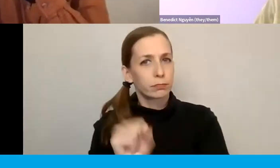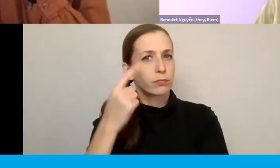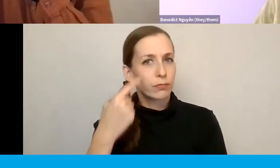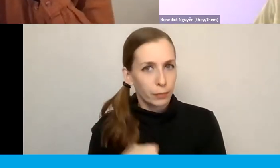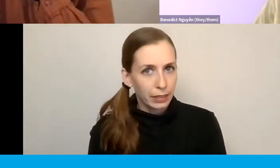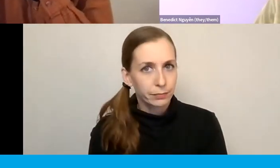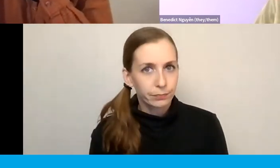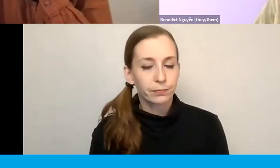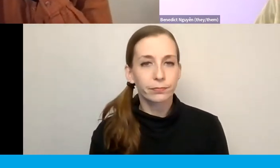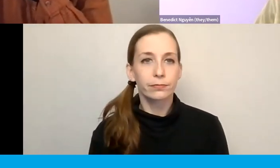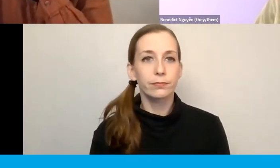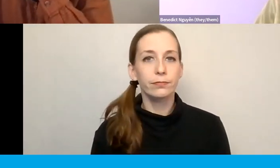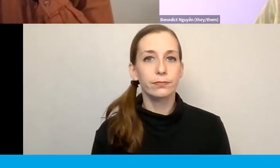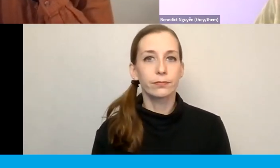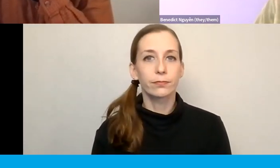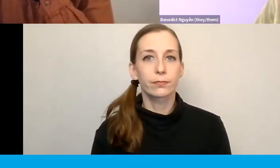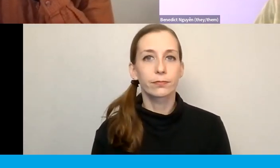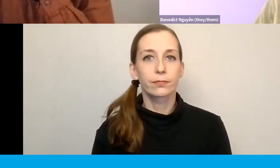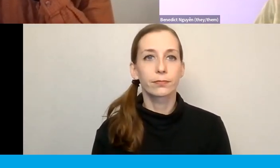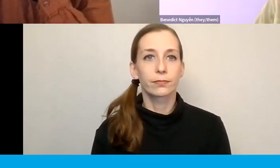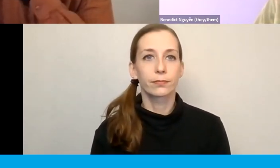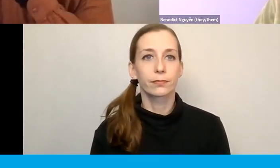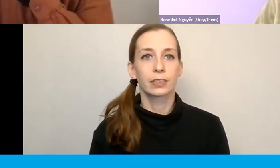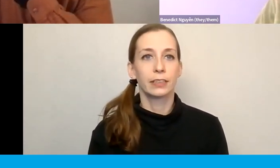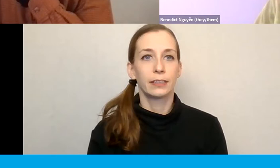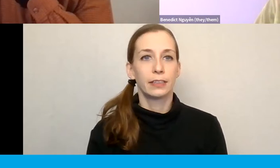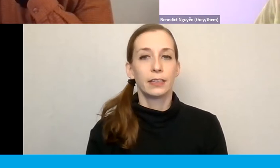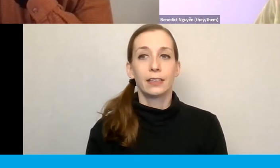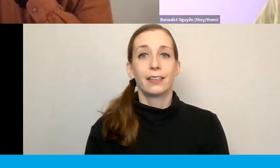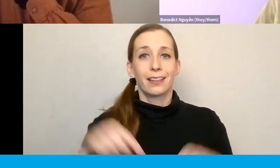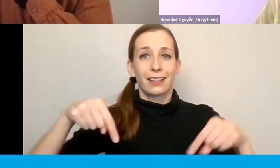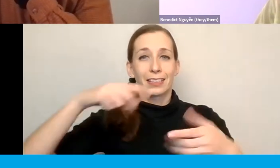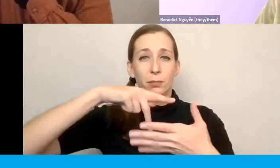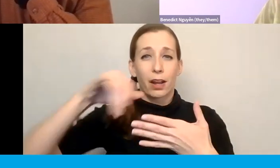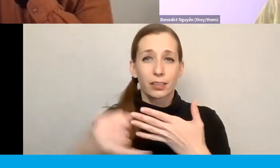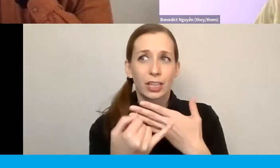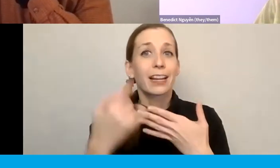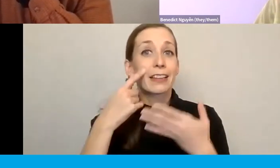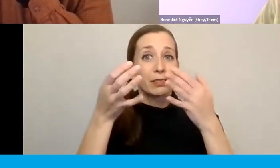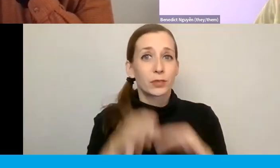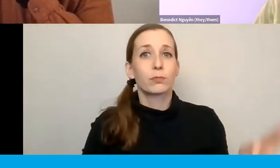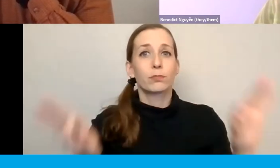so much of this project felt like it was about the conversations that were happening in the room.